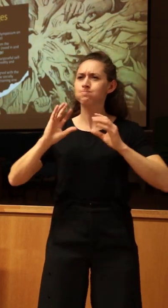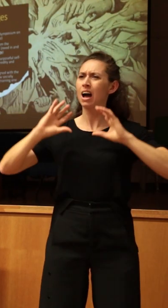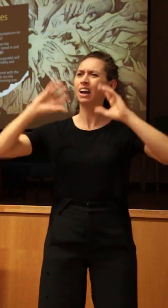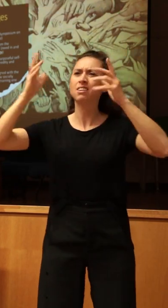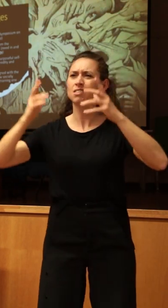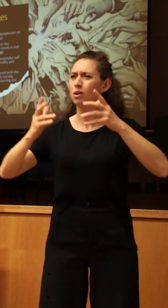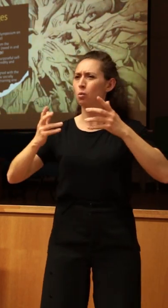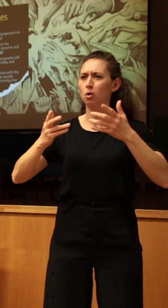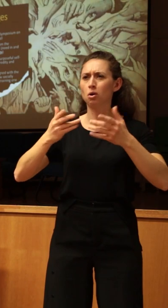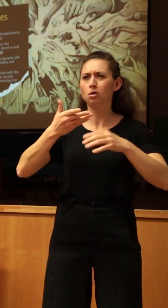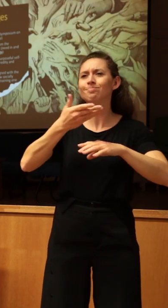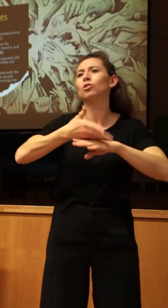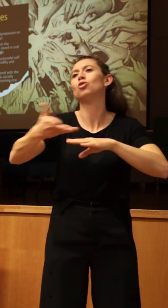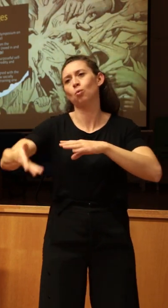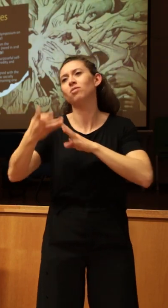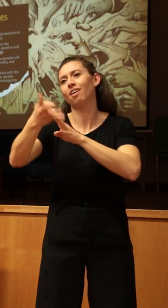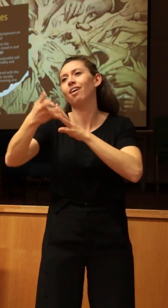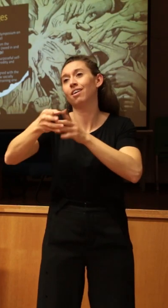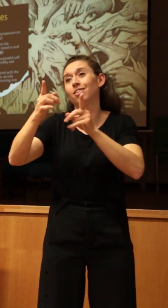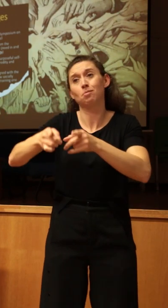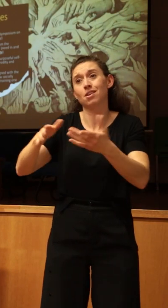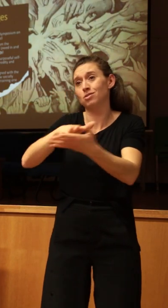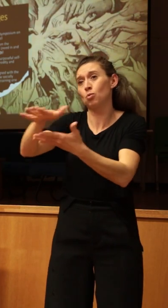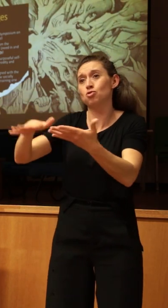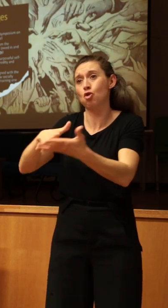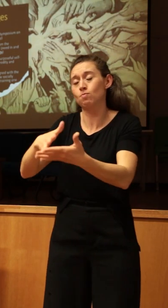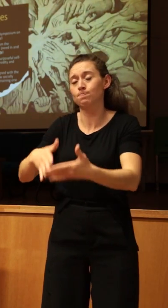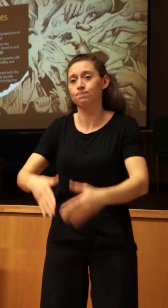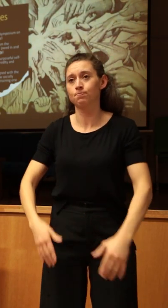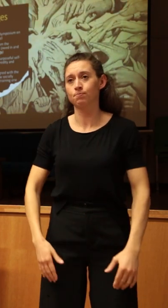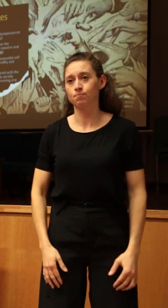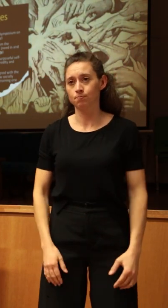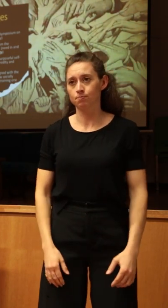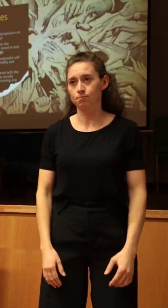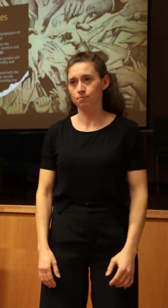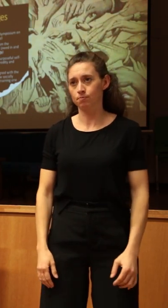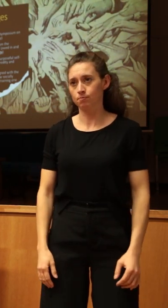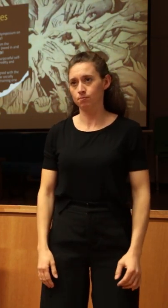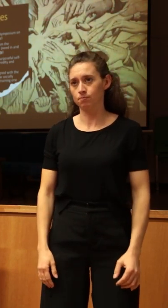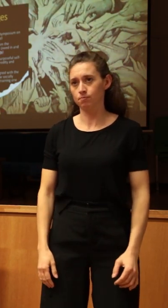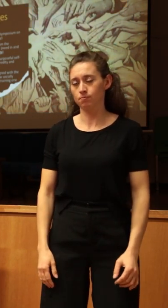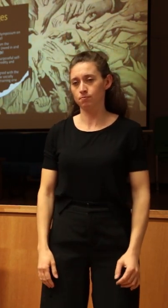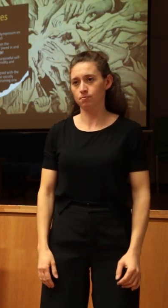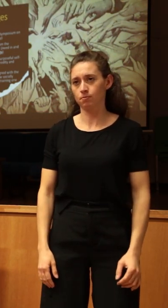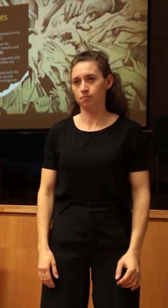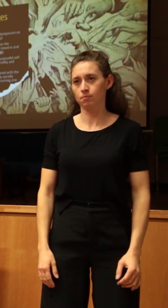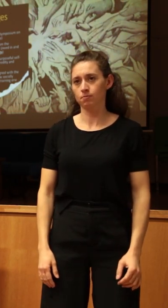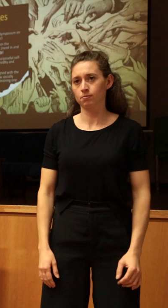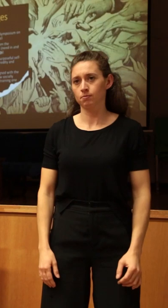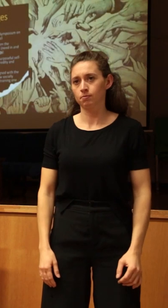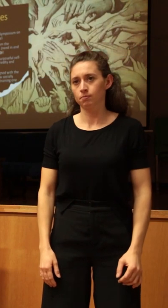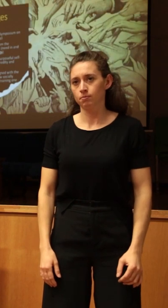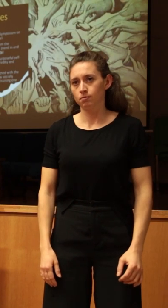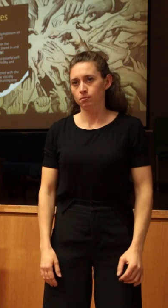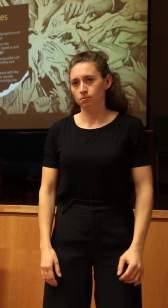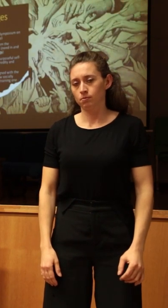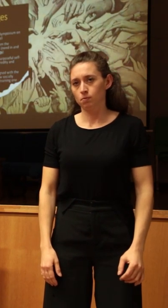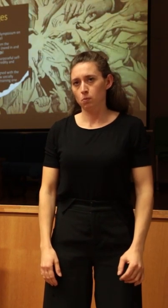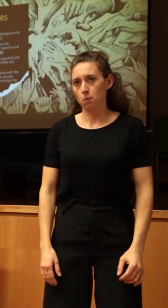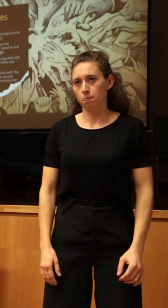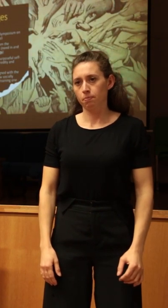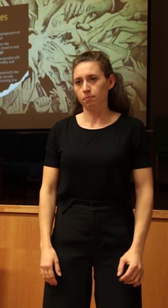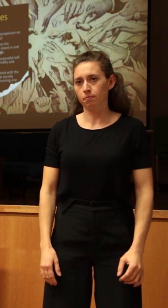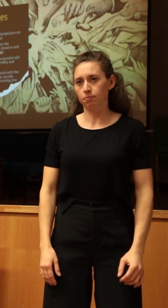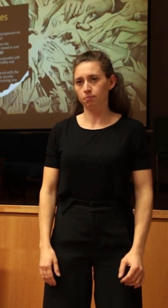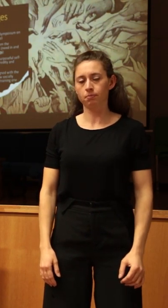a lo que había generado la guerra también o lo que estaba generando. And the questions that people had no existing psychological theory at